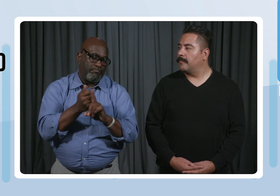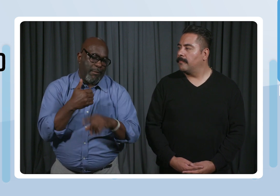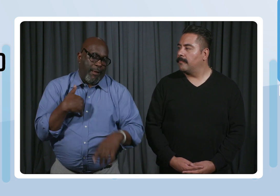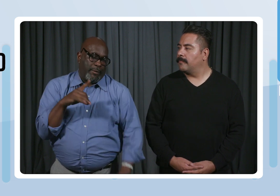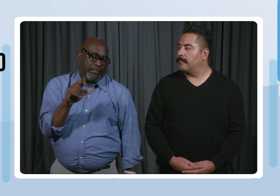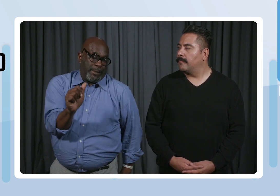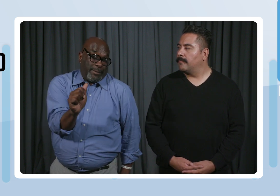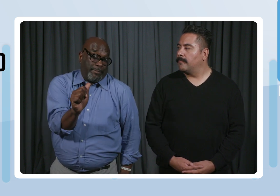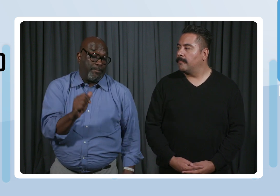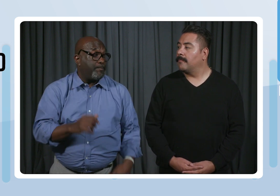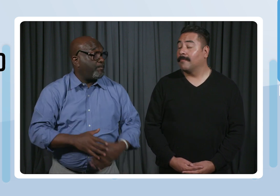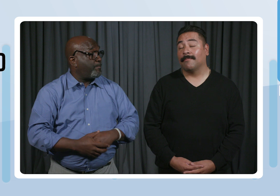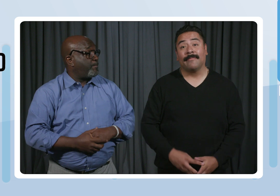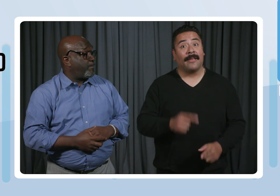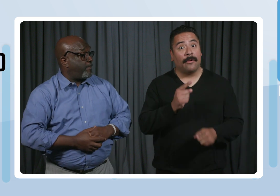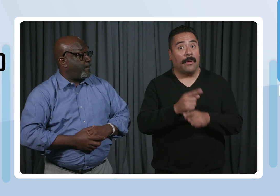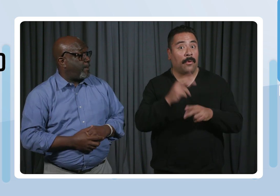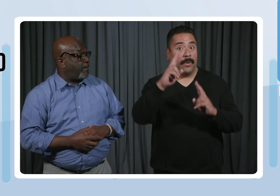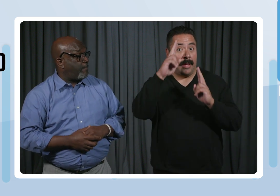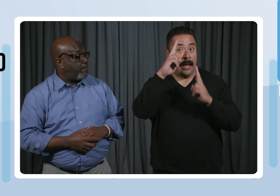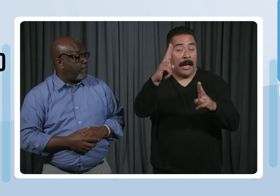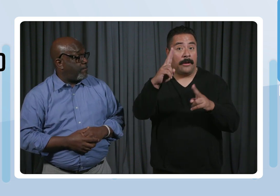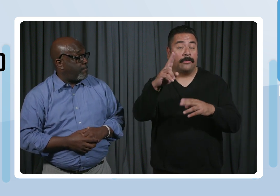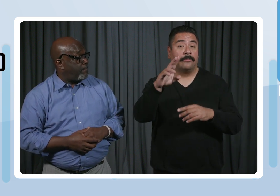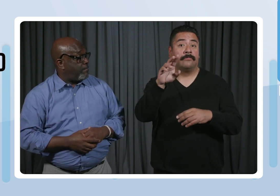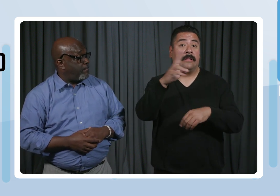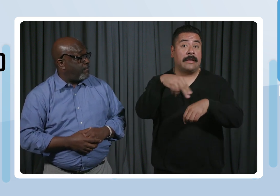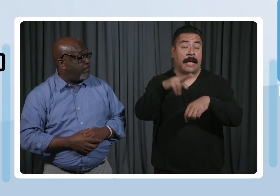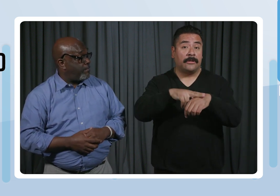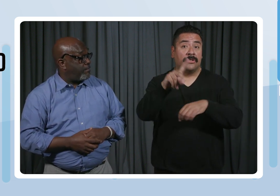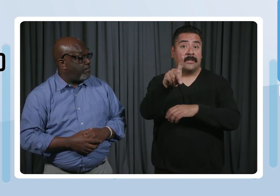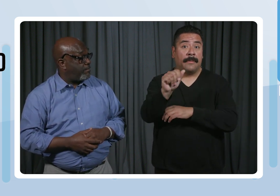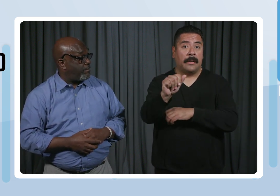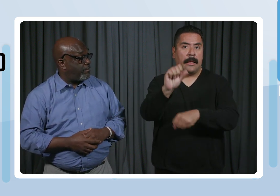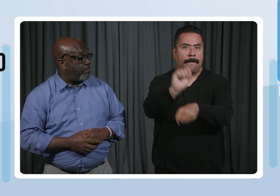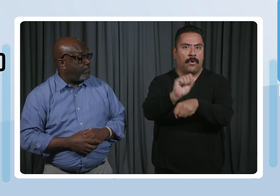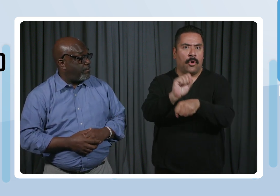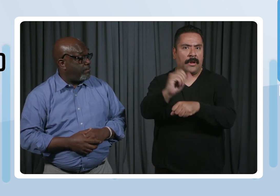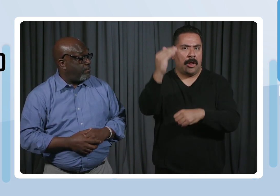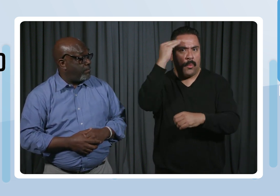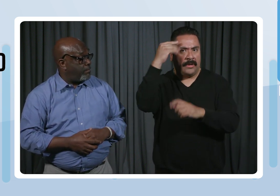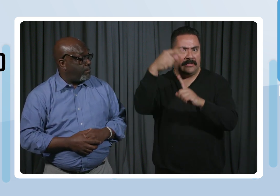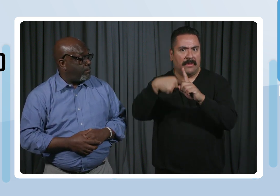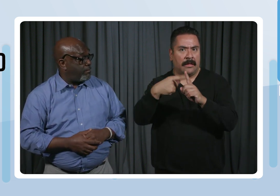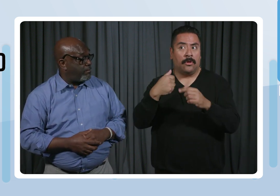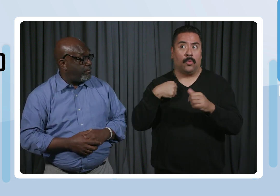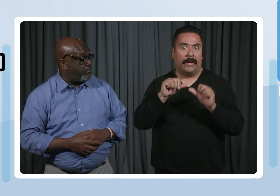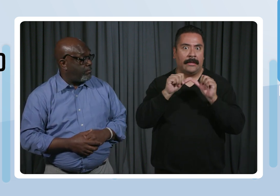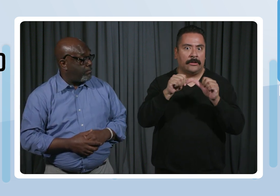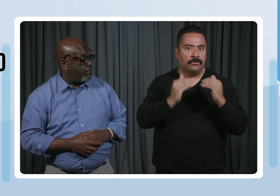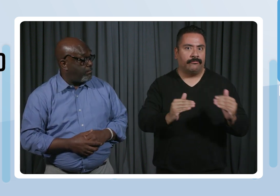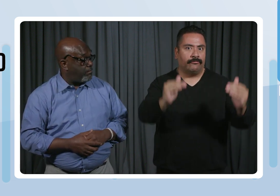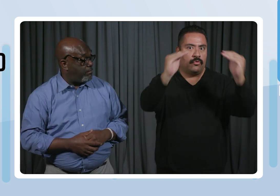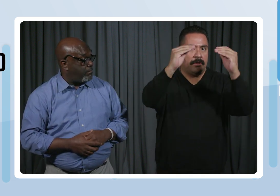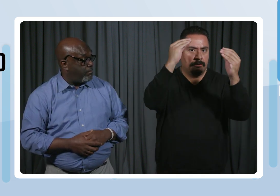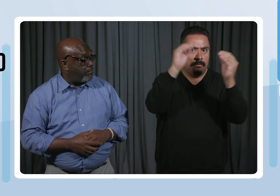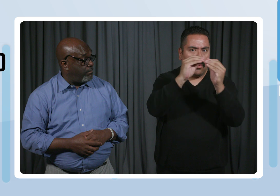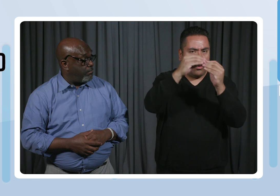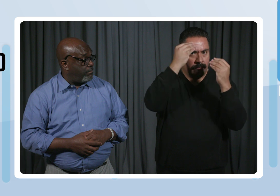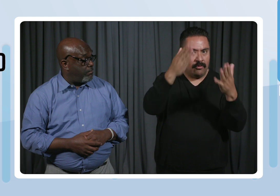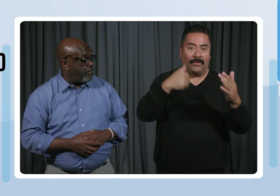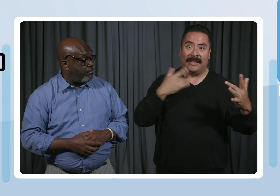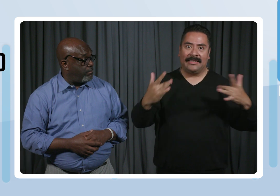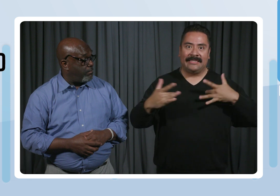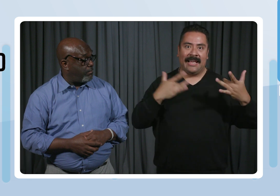we honor National Disability Employment Awareness Month and continue to raise awareness, we are excited to share a conversation with